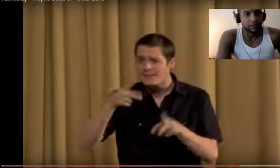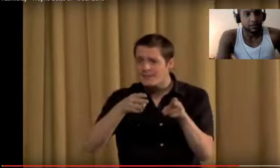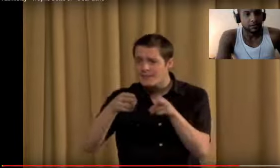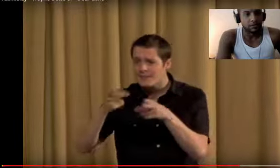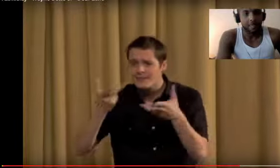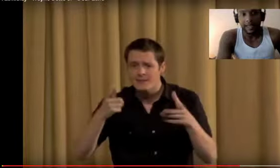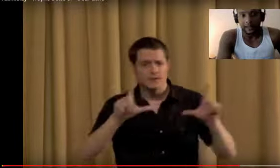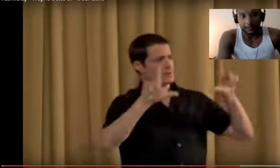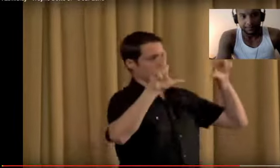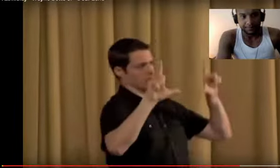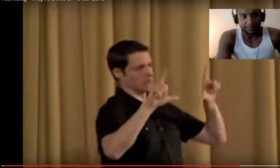and editing.